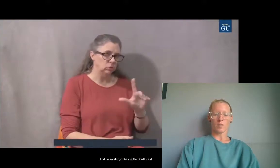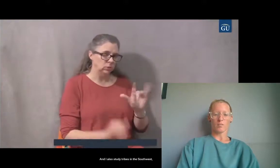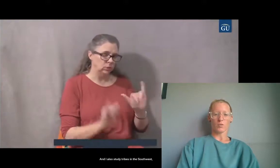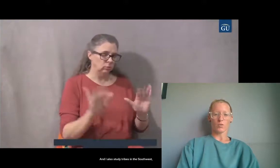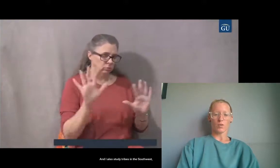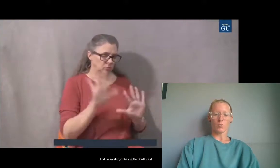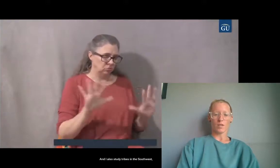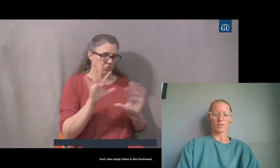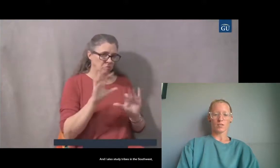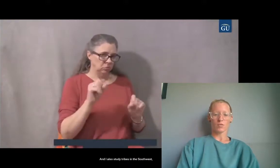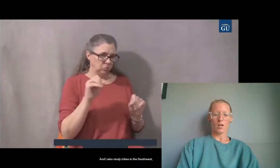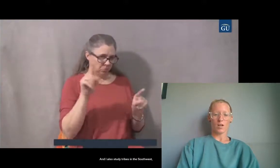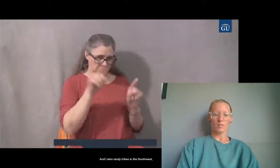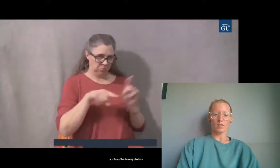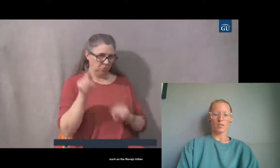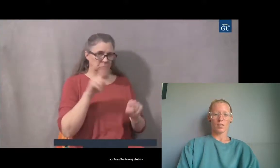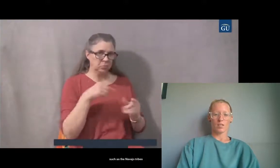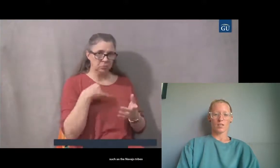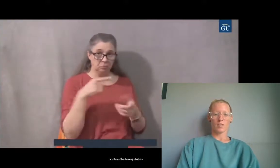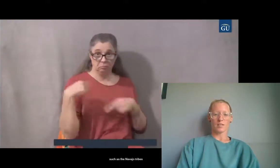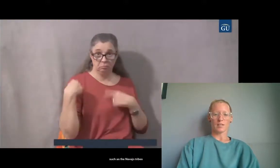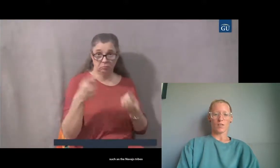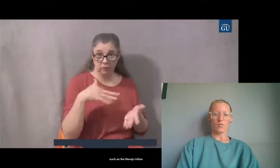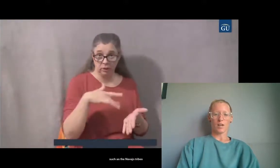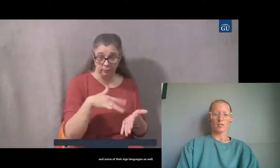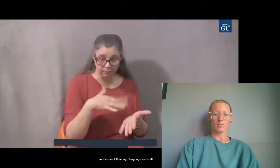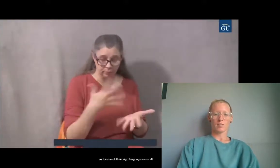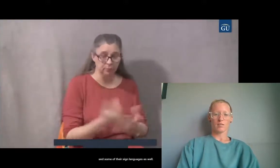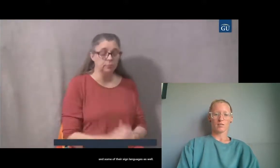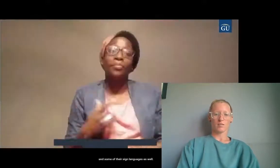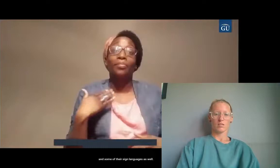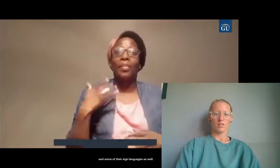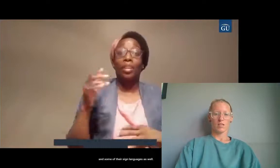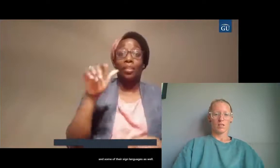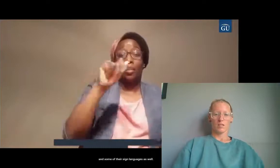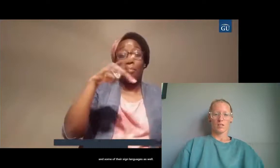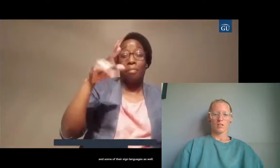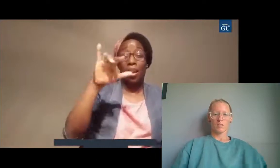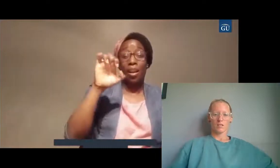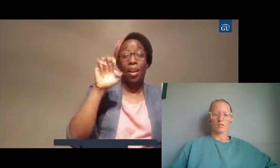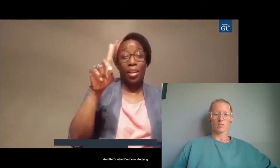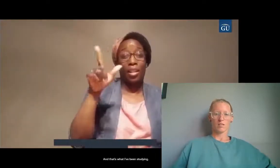largely from the Northwest tribes in the Southwest.